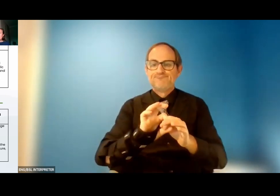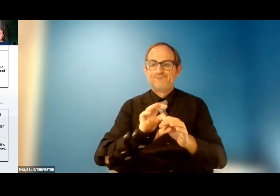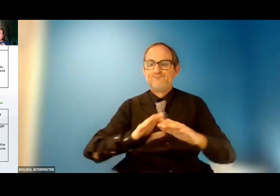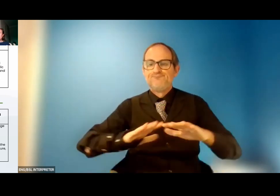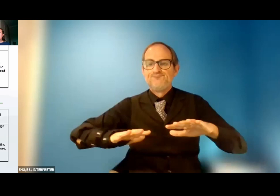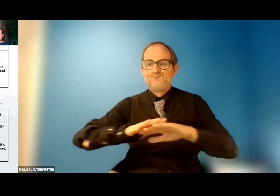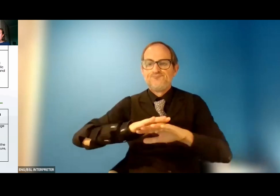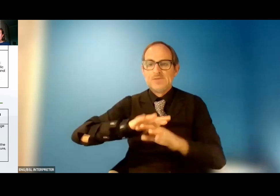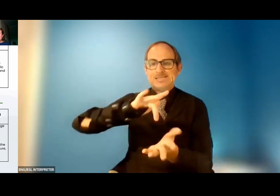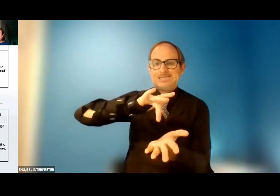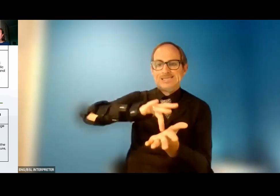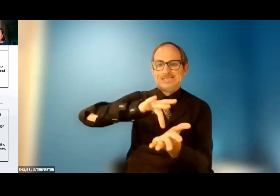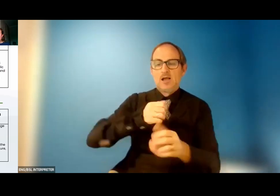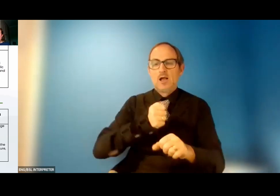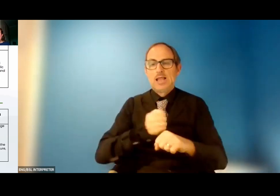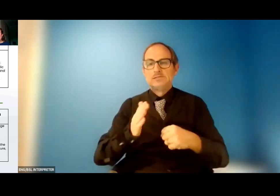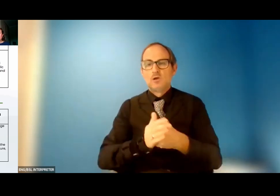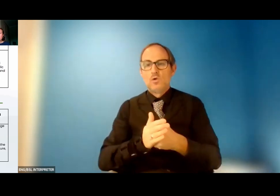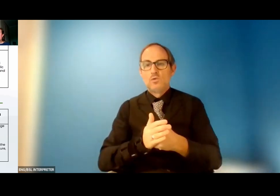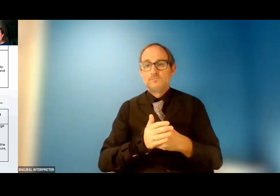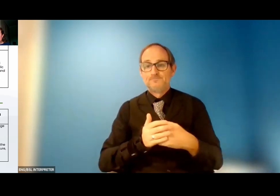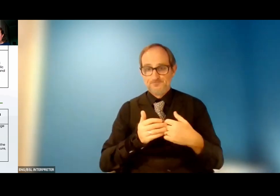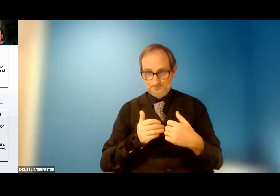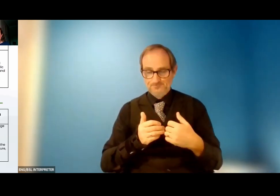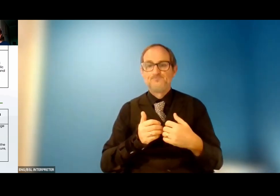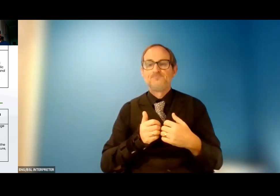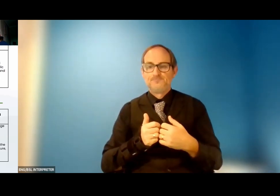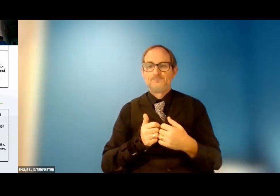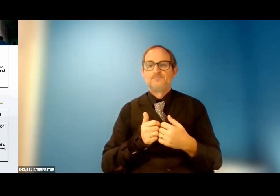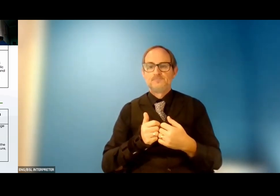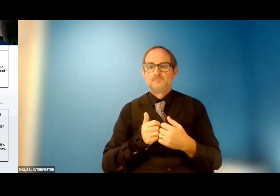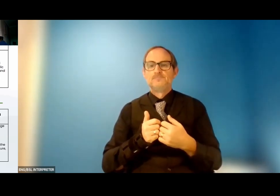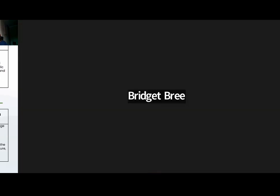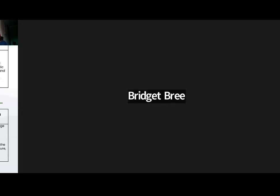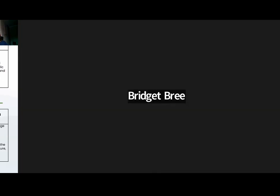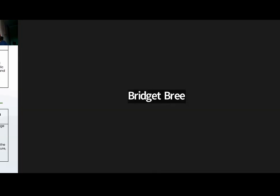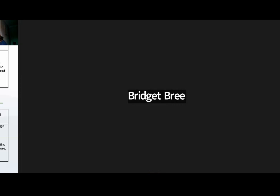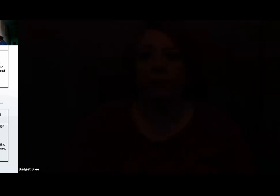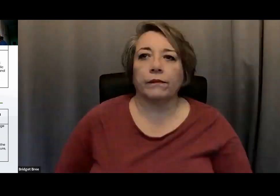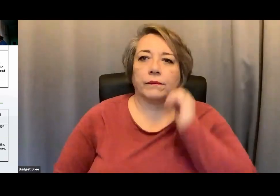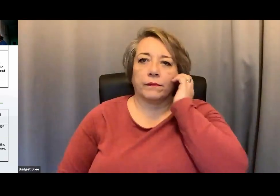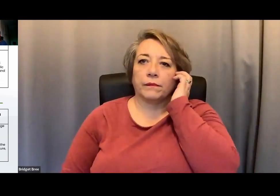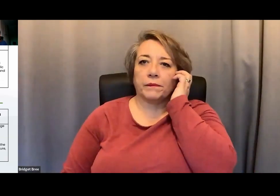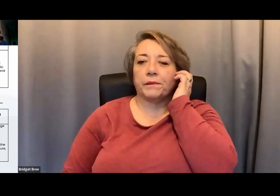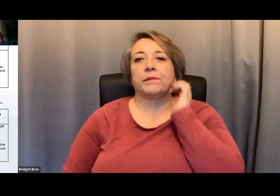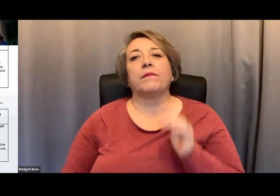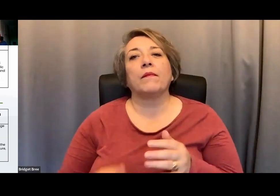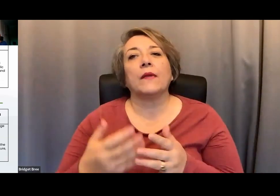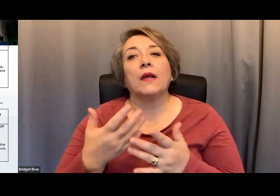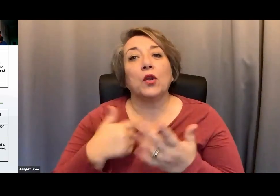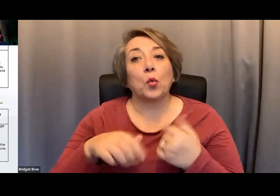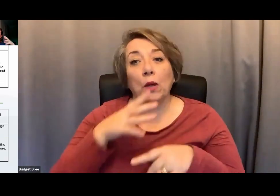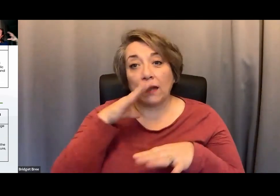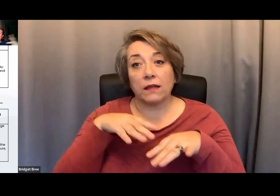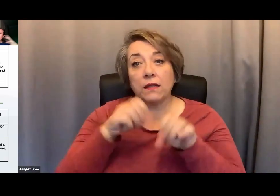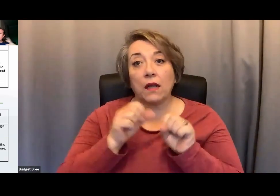more systems-focused view on particular issues that we can start to explore from more than one